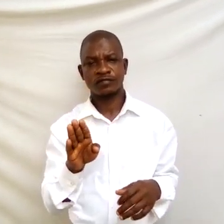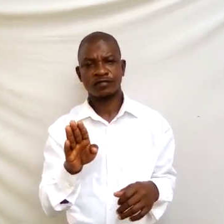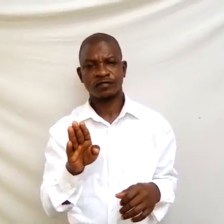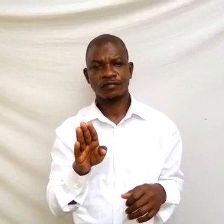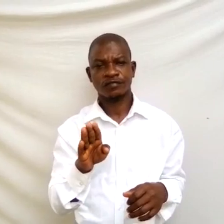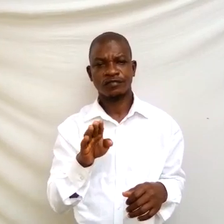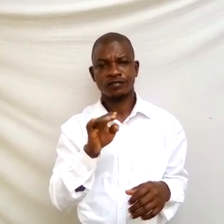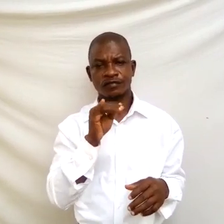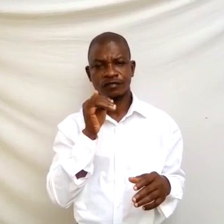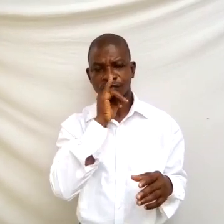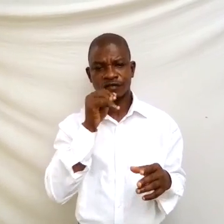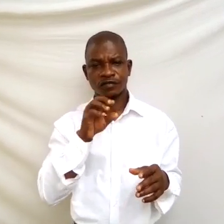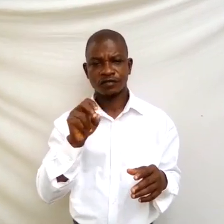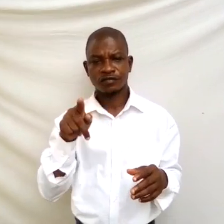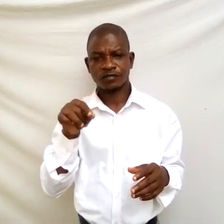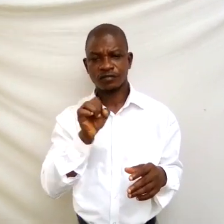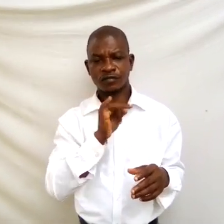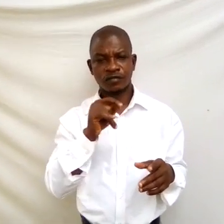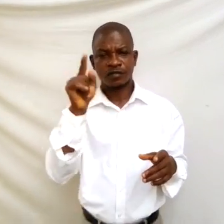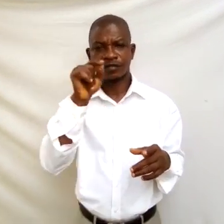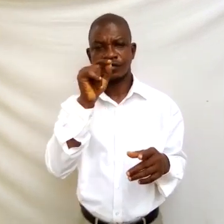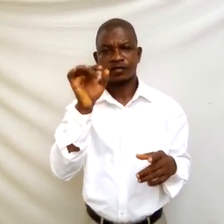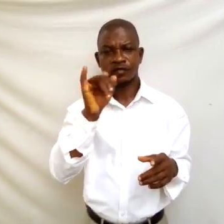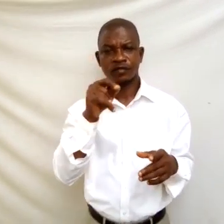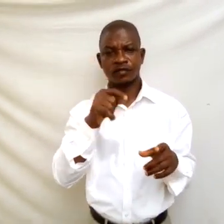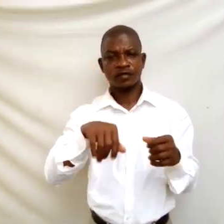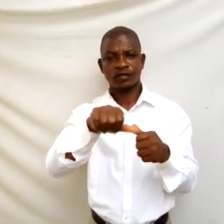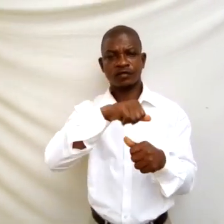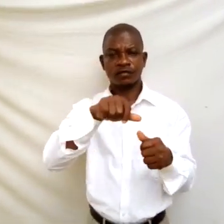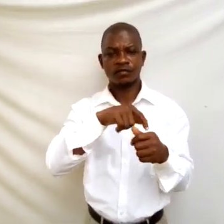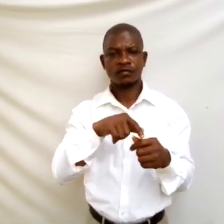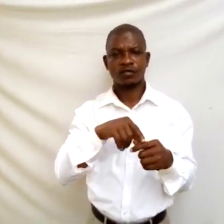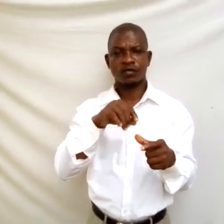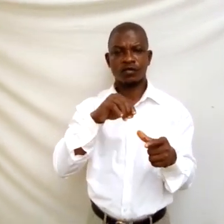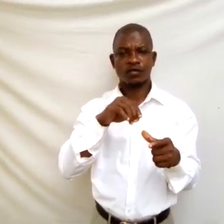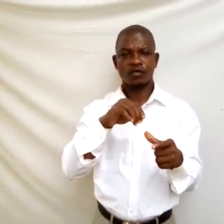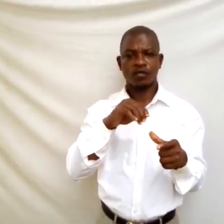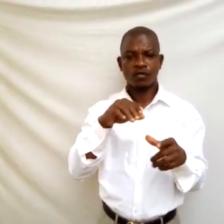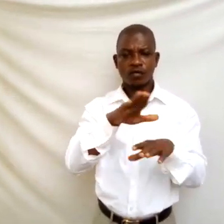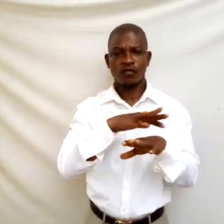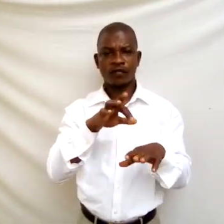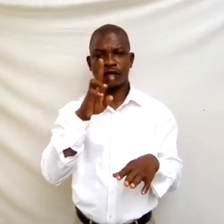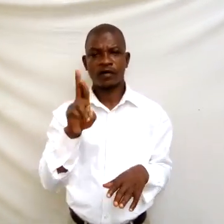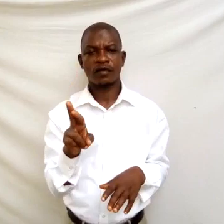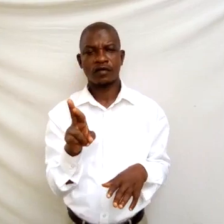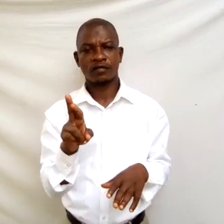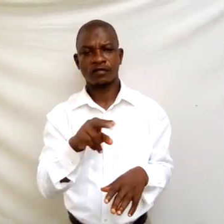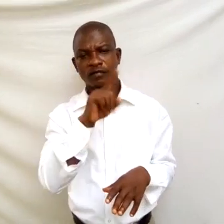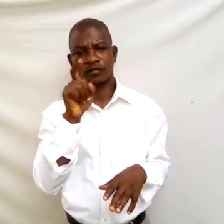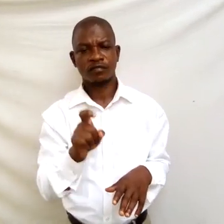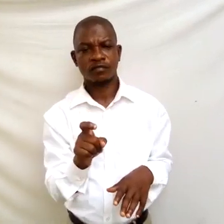is the operation star associative over R?